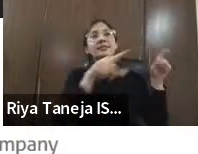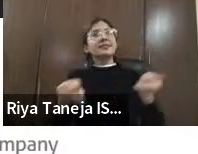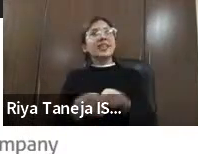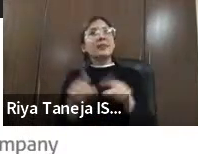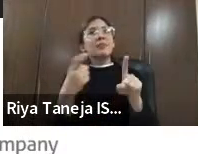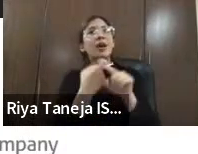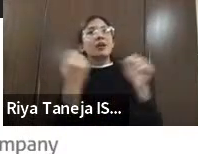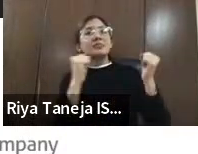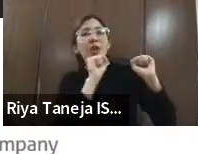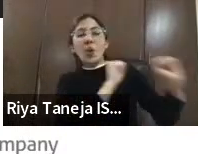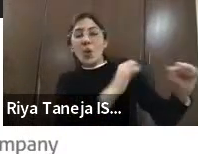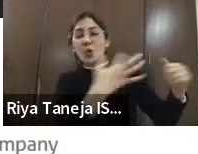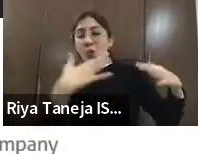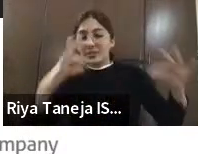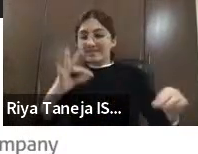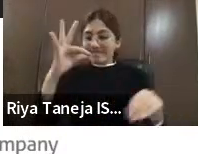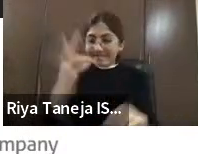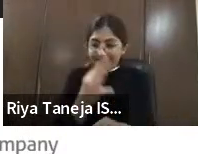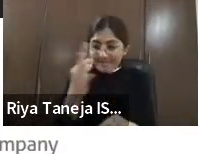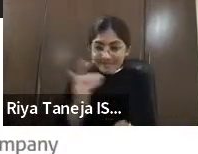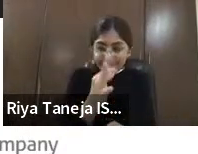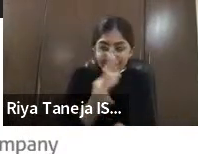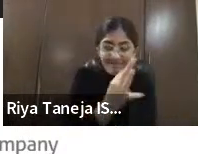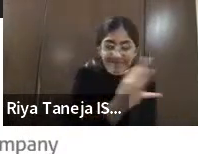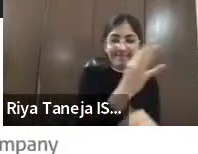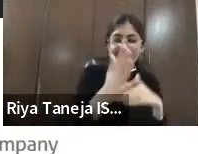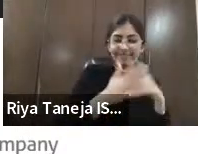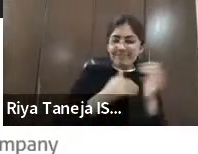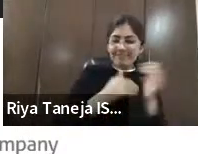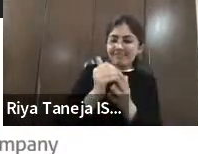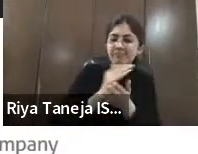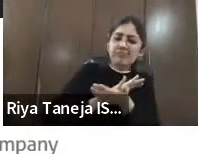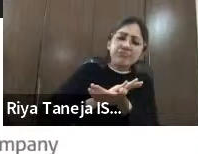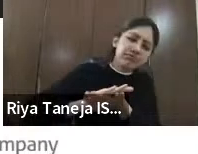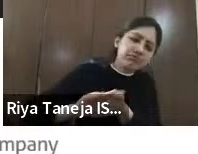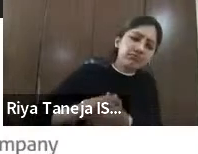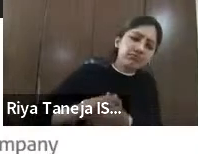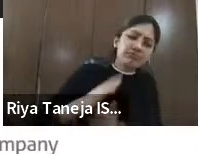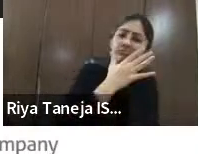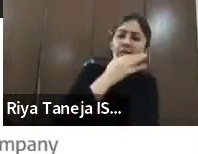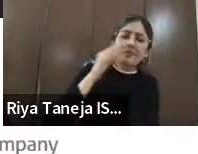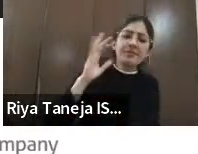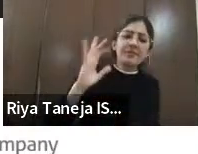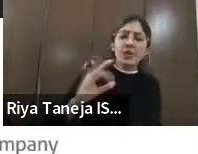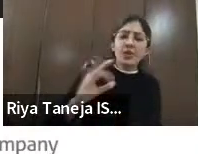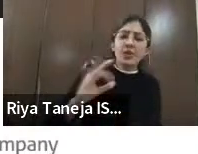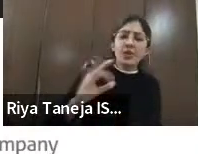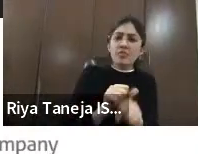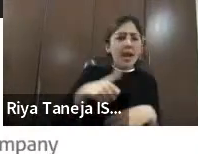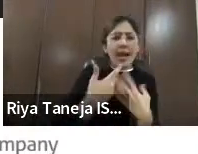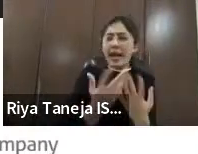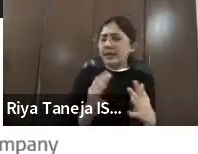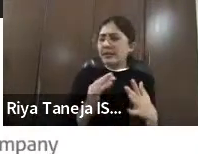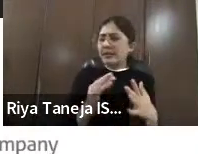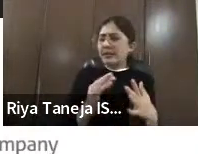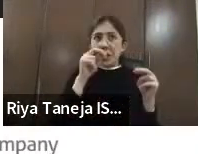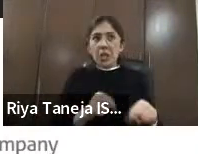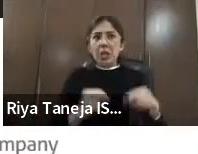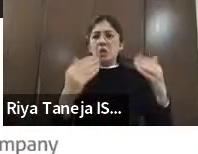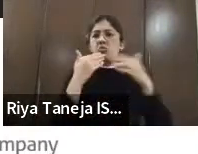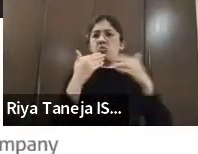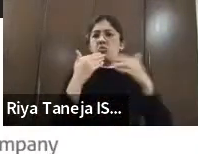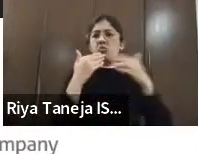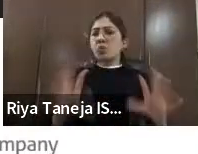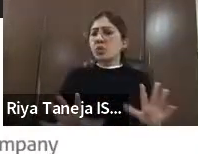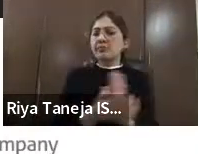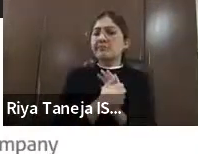work is related to embroidery needlework and does not need any specific education. Hence, it is